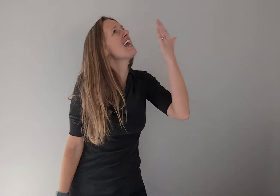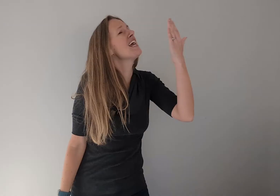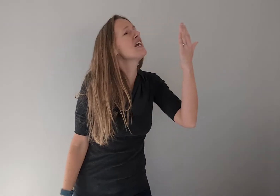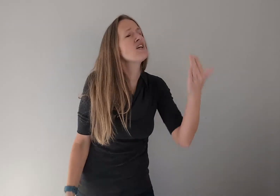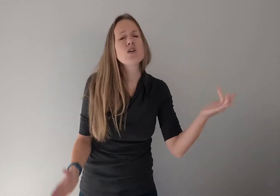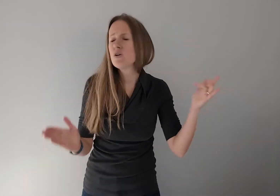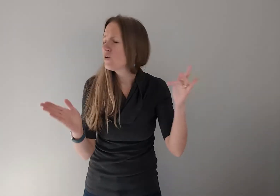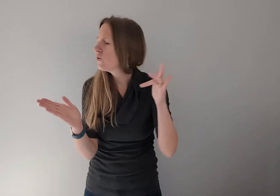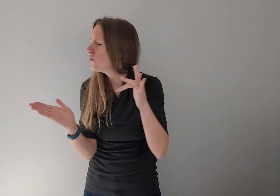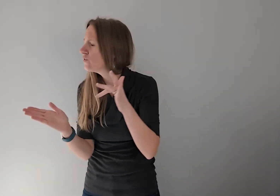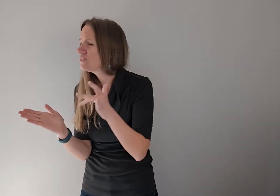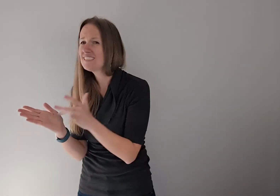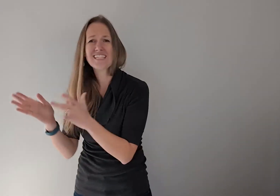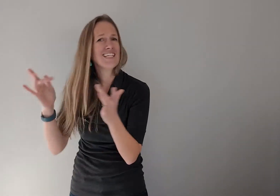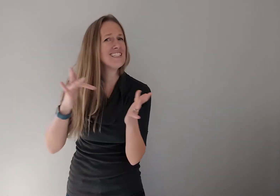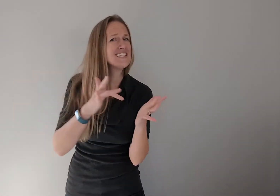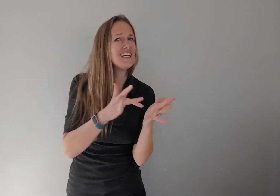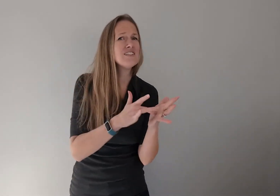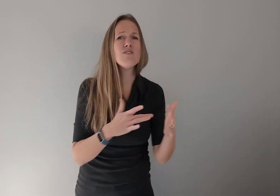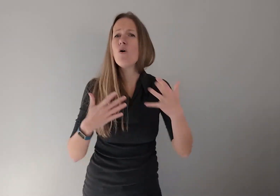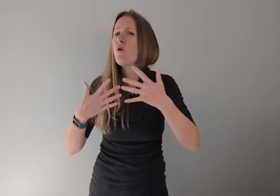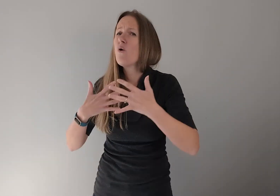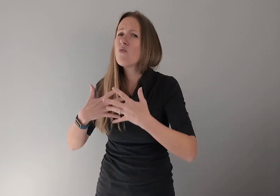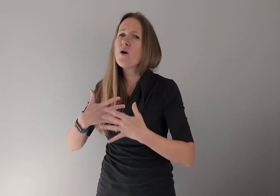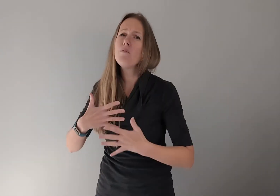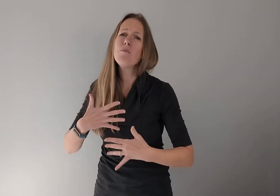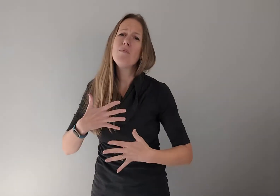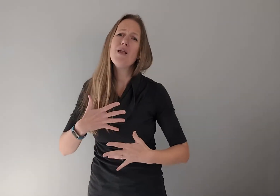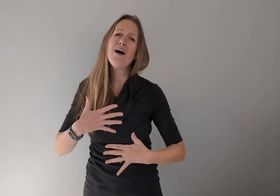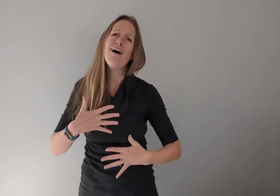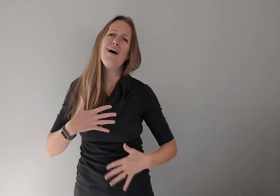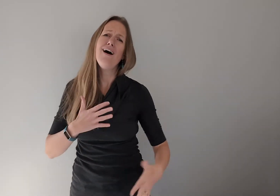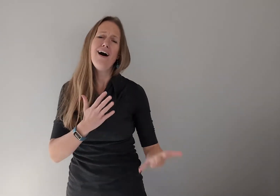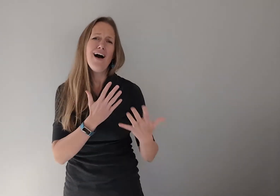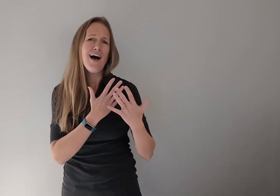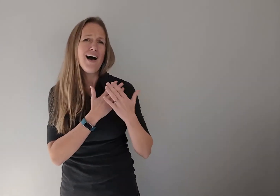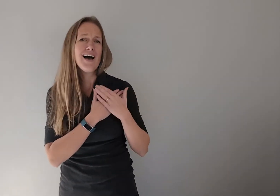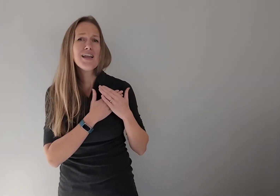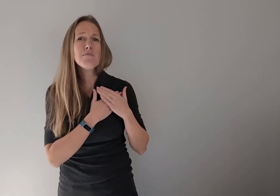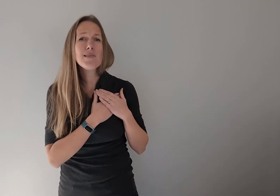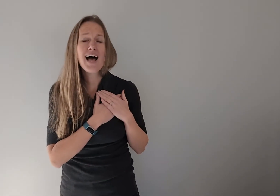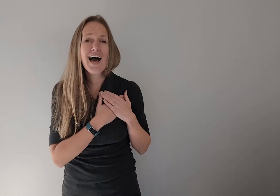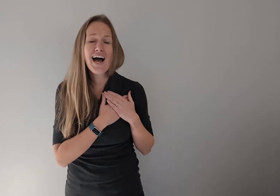Thank you, Jesus, for the blood applied.